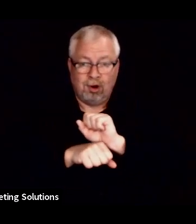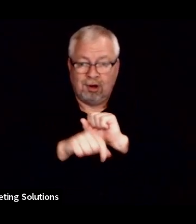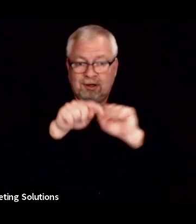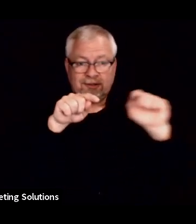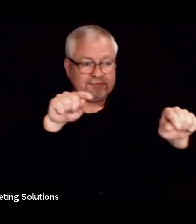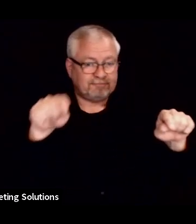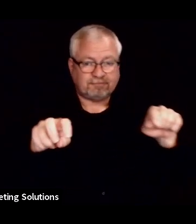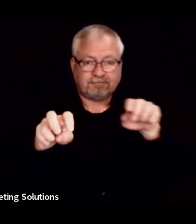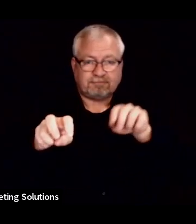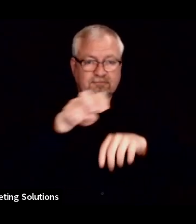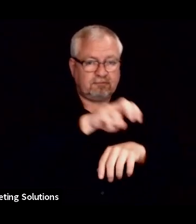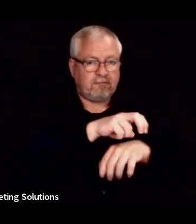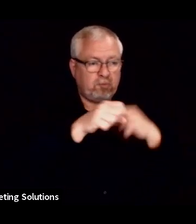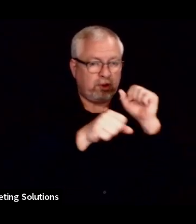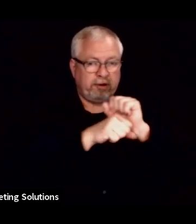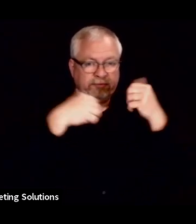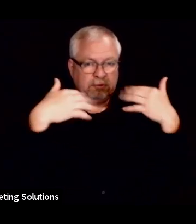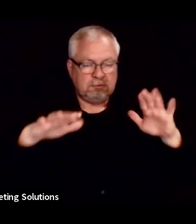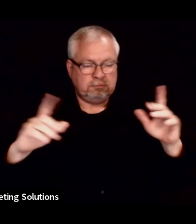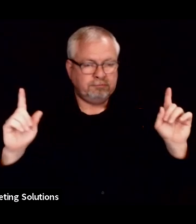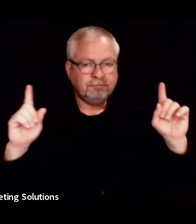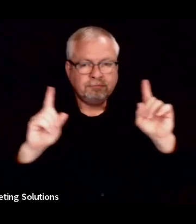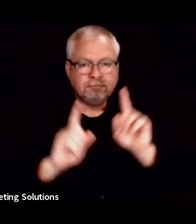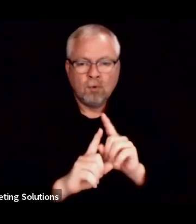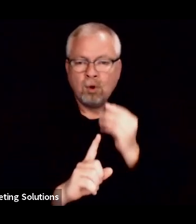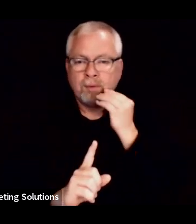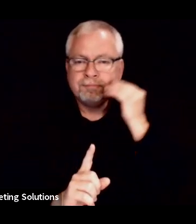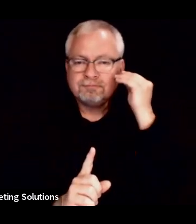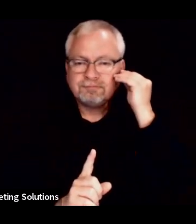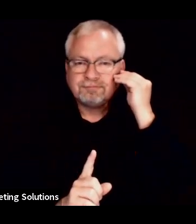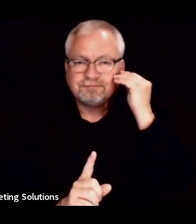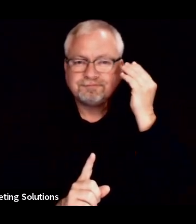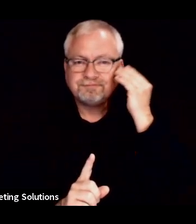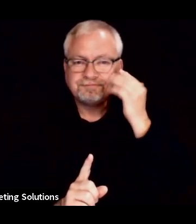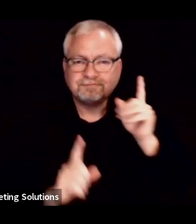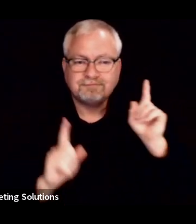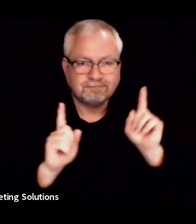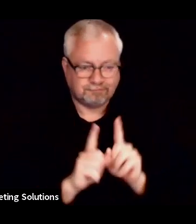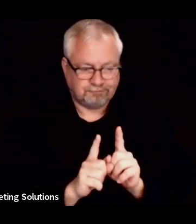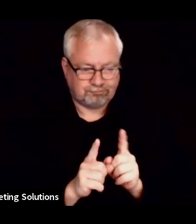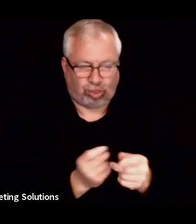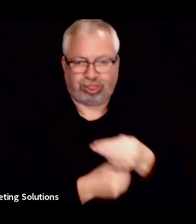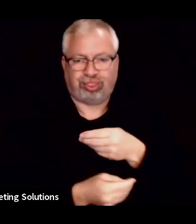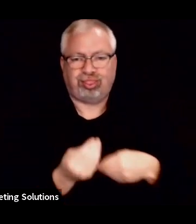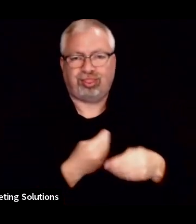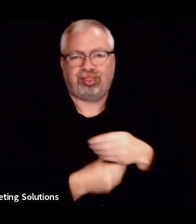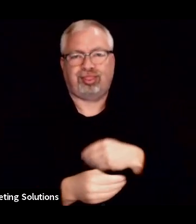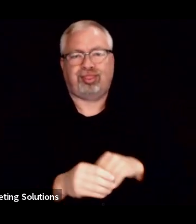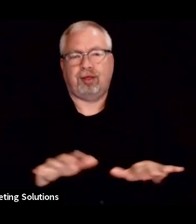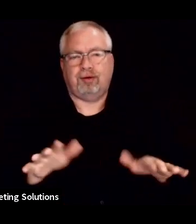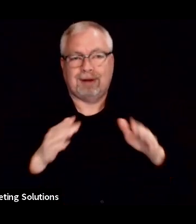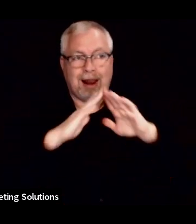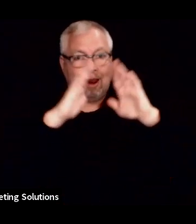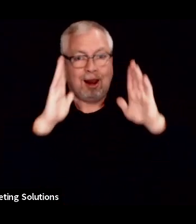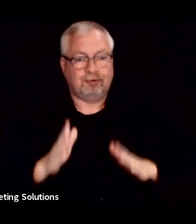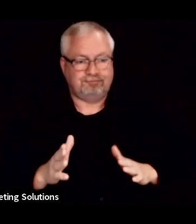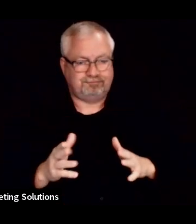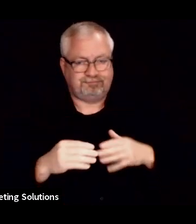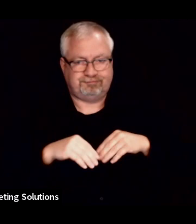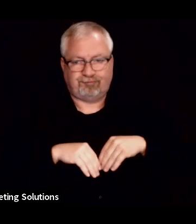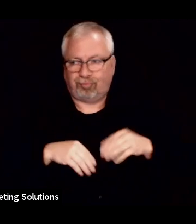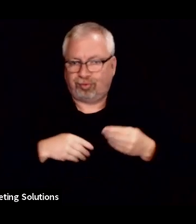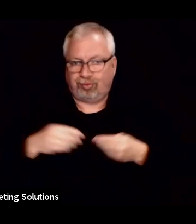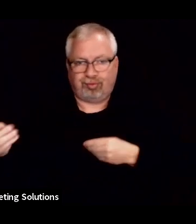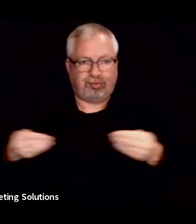household, and there can be transmission within a household and then transmission within the